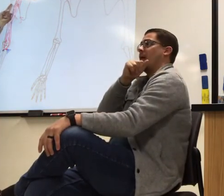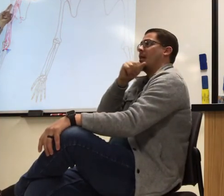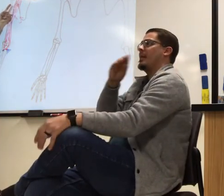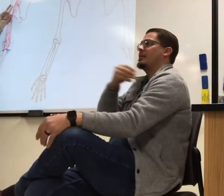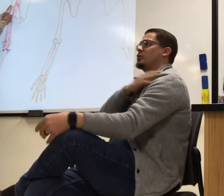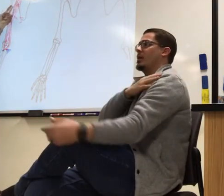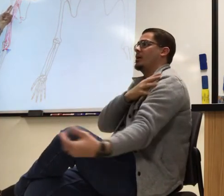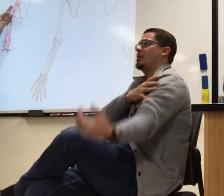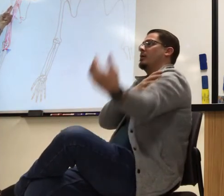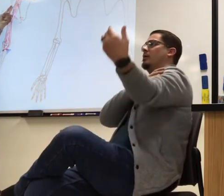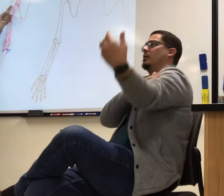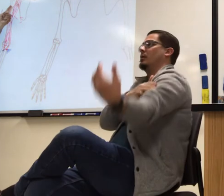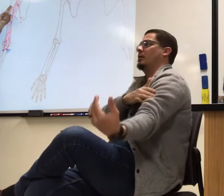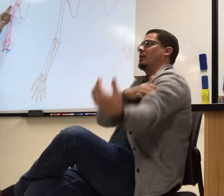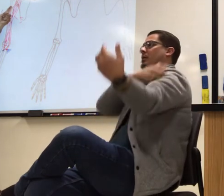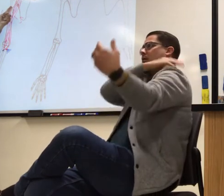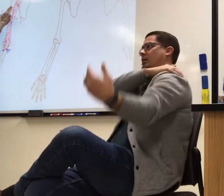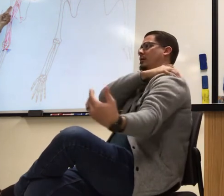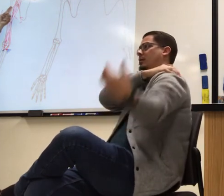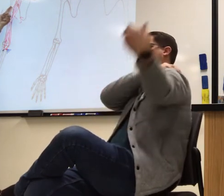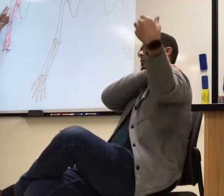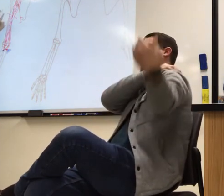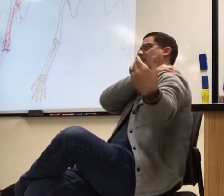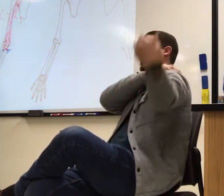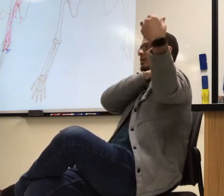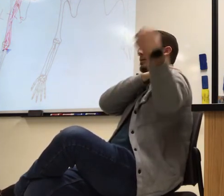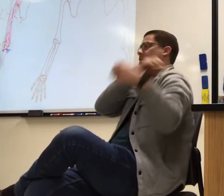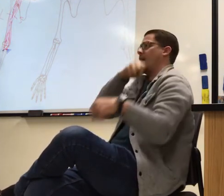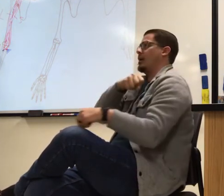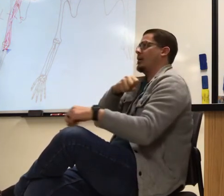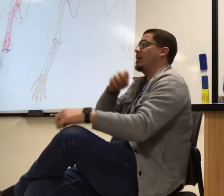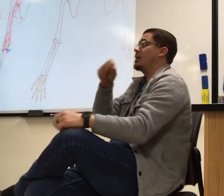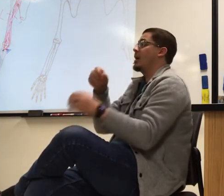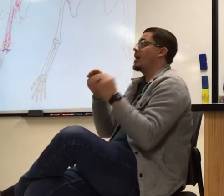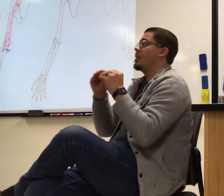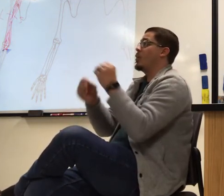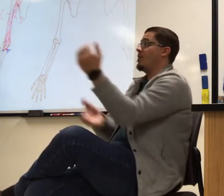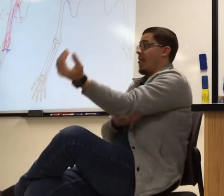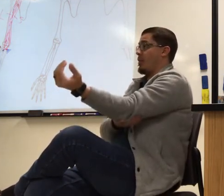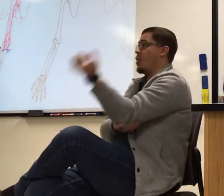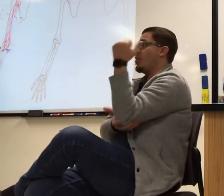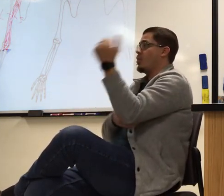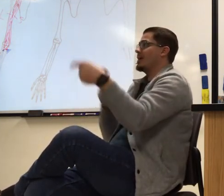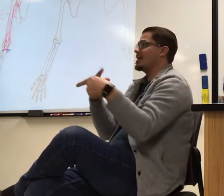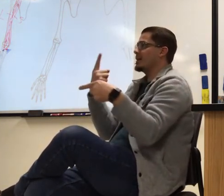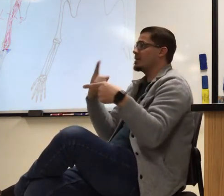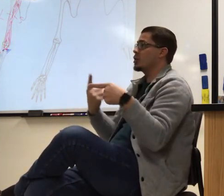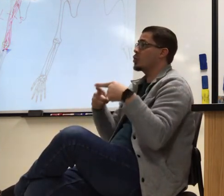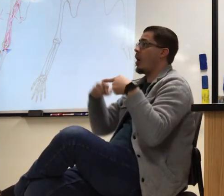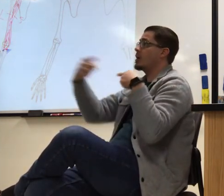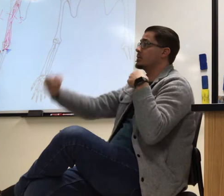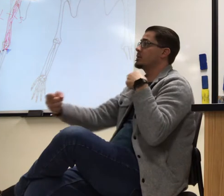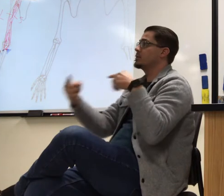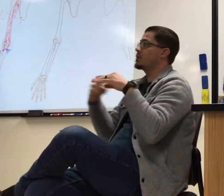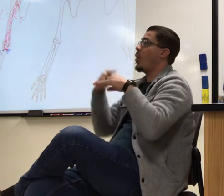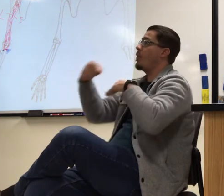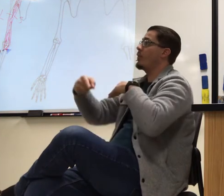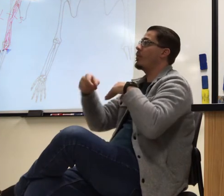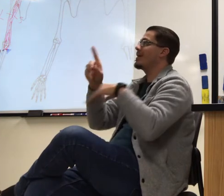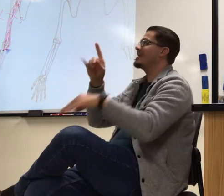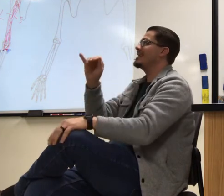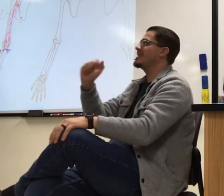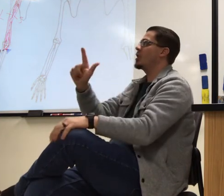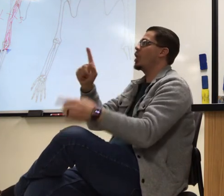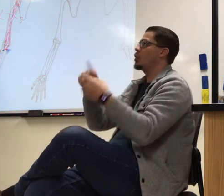the glenohumeral joint. Okay. Can it move the elbow? Yes, it crosses it. It crosses it distal to the